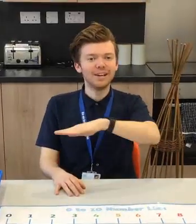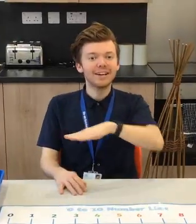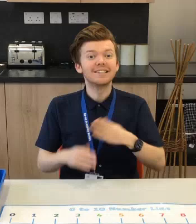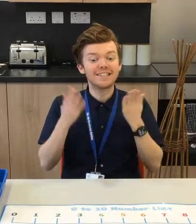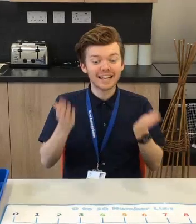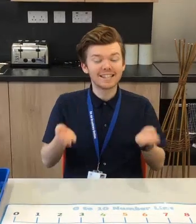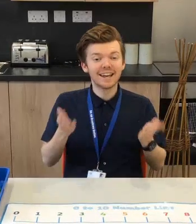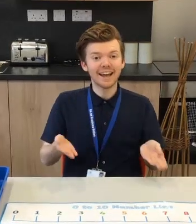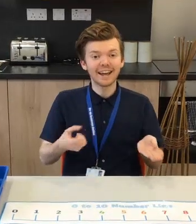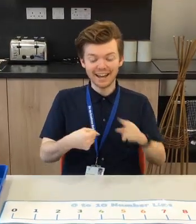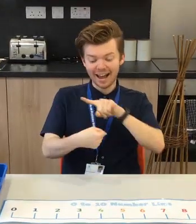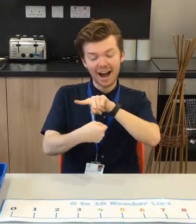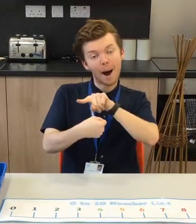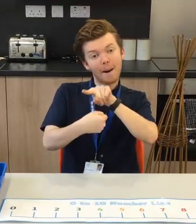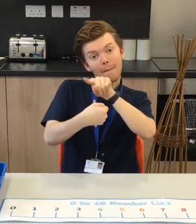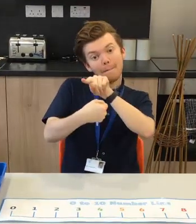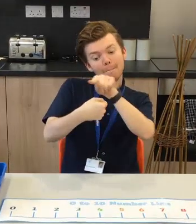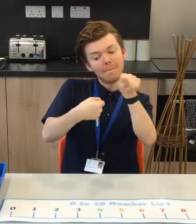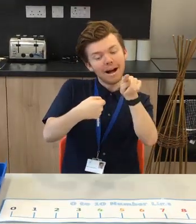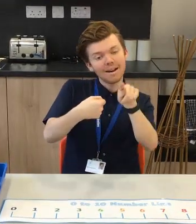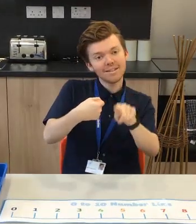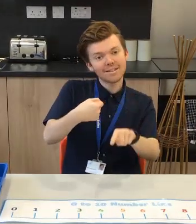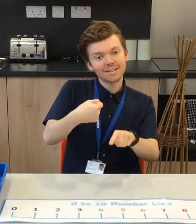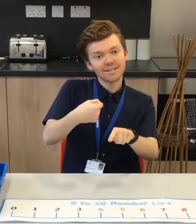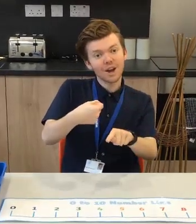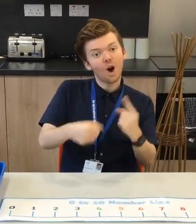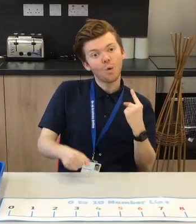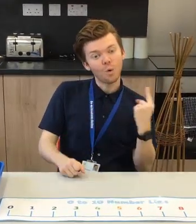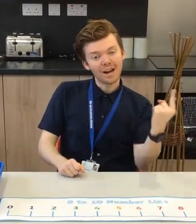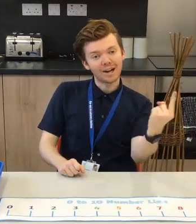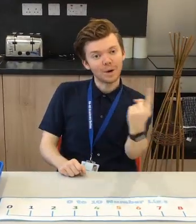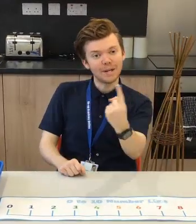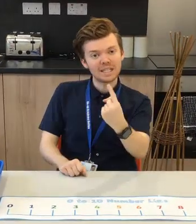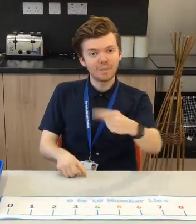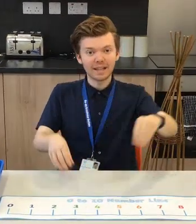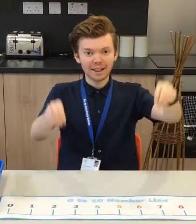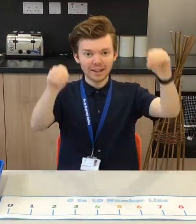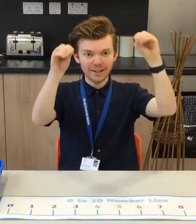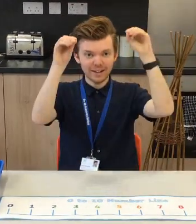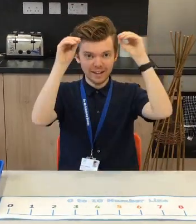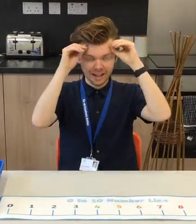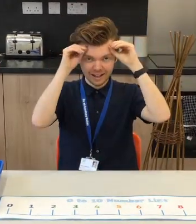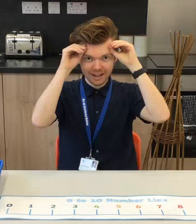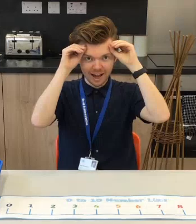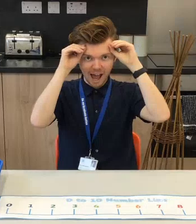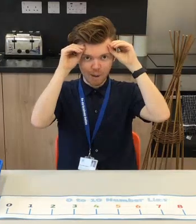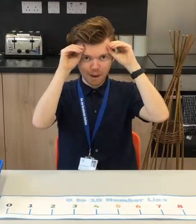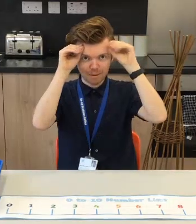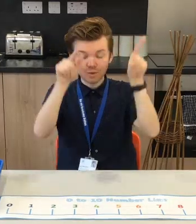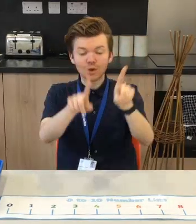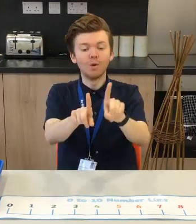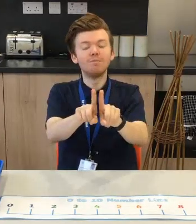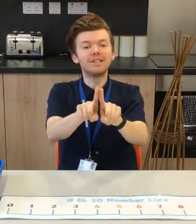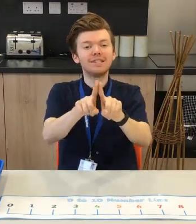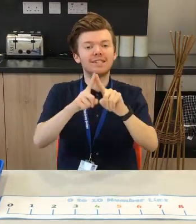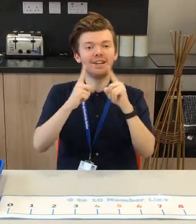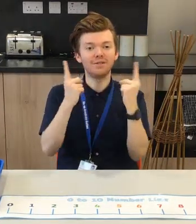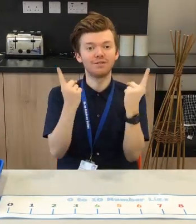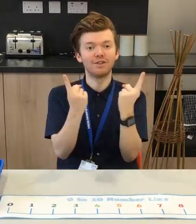Everybody say it now Wildcats everywhere Wave your hands up in the air That's the way we do